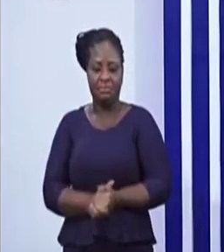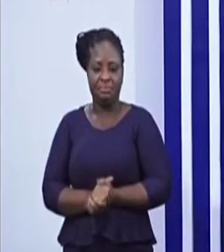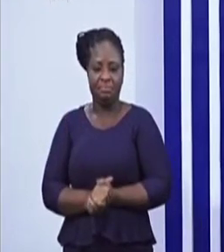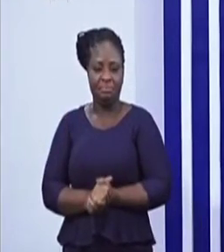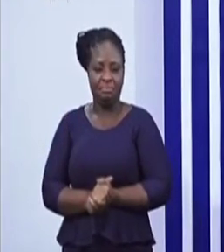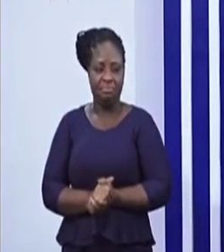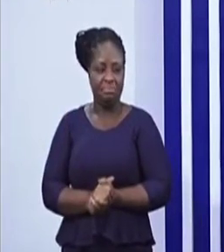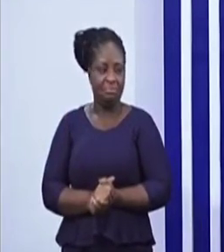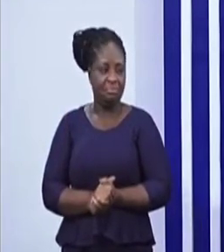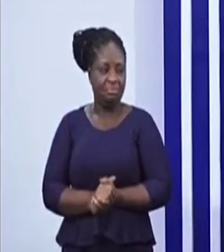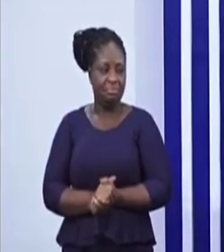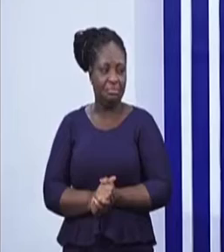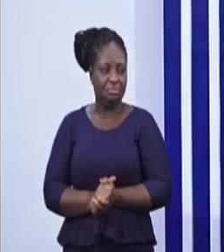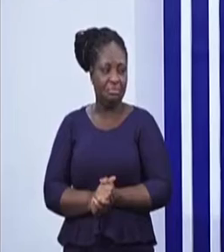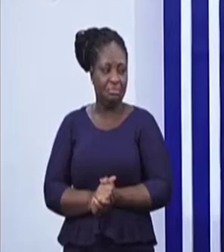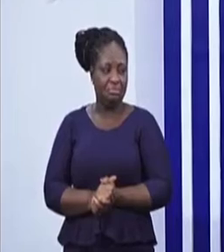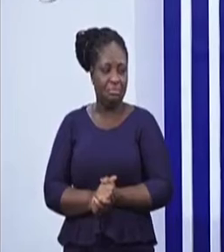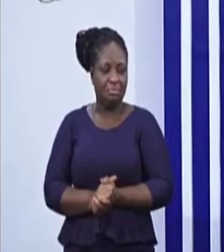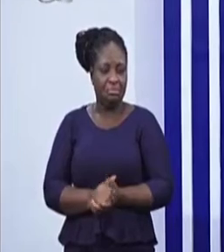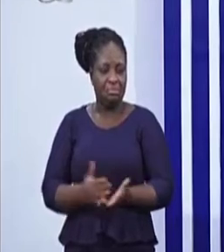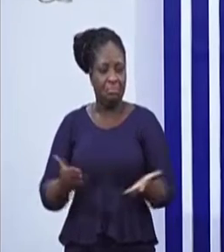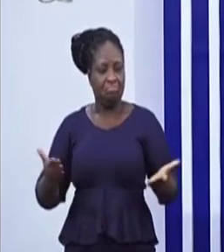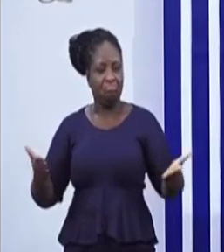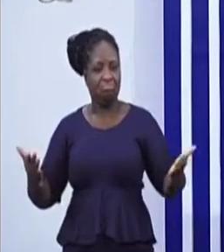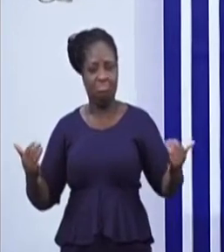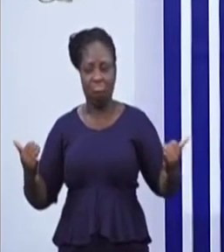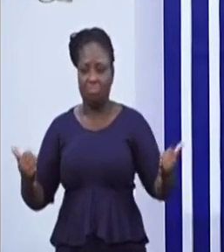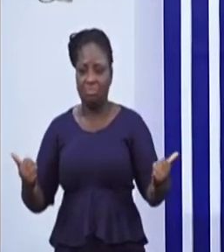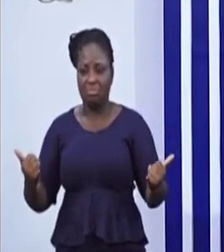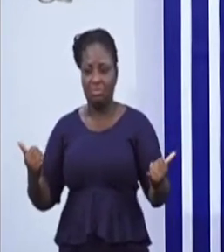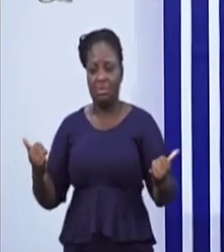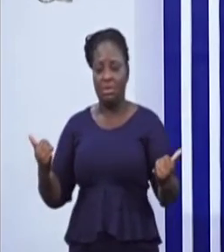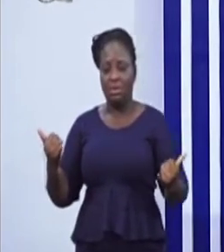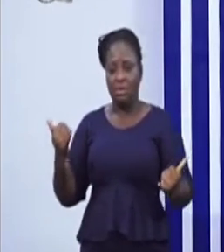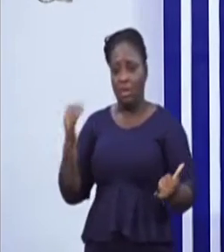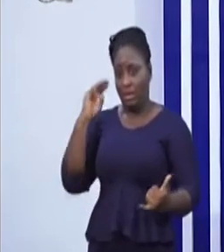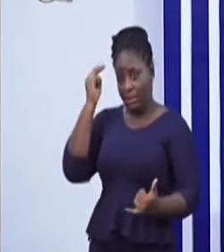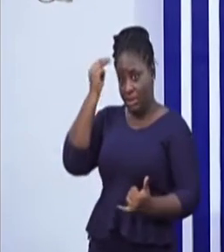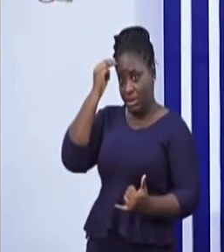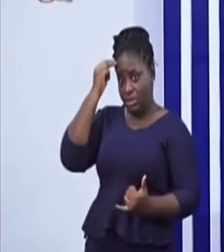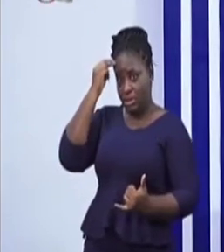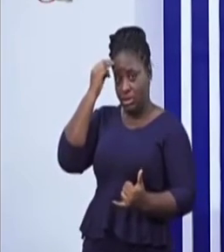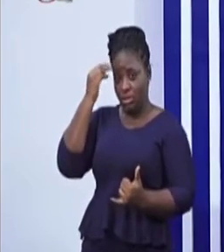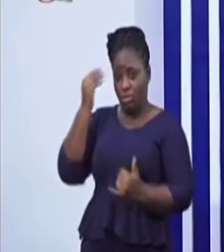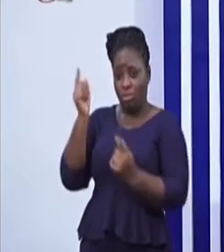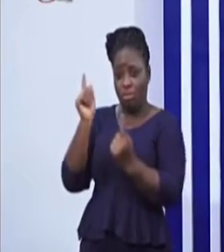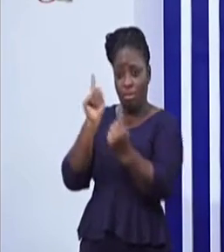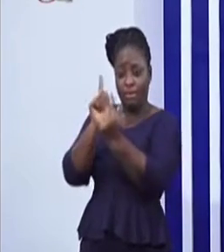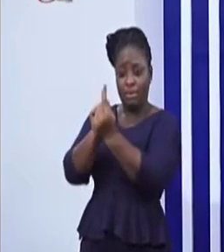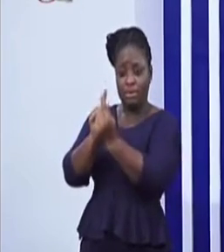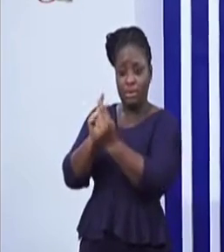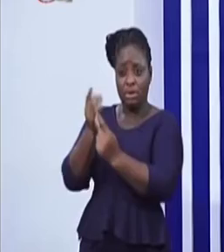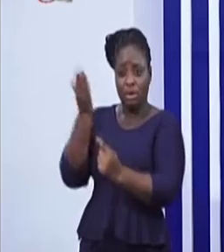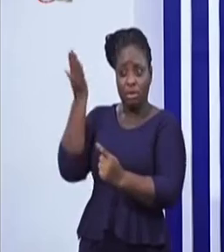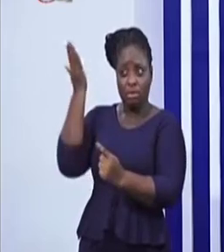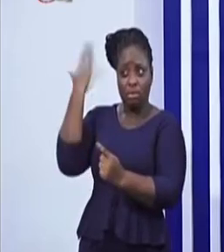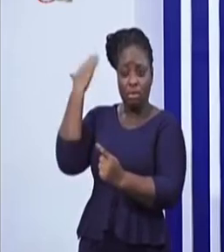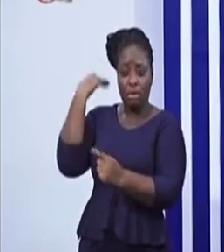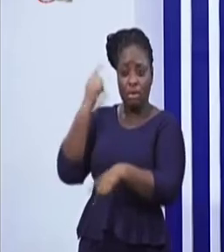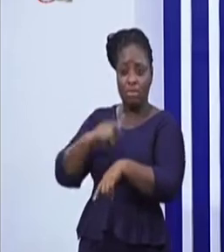Thank you. Honorable Minister, we met here about 21 days ago, on the 24th day of